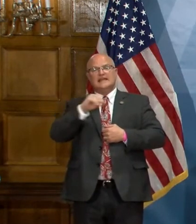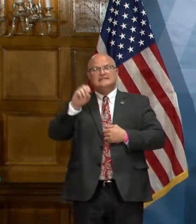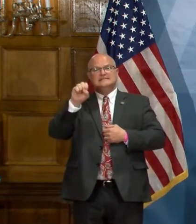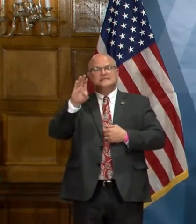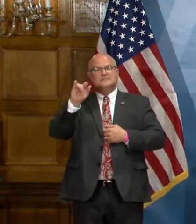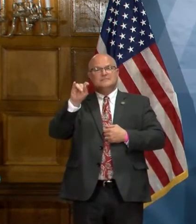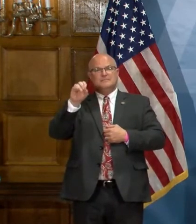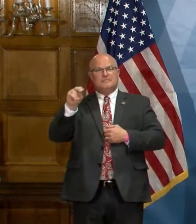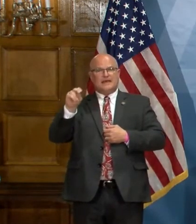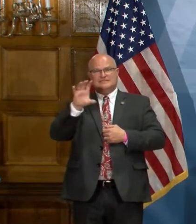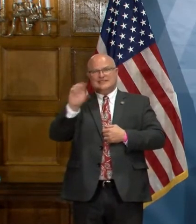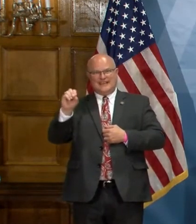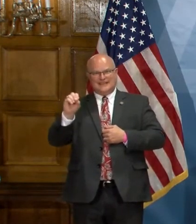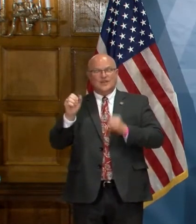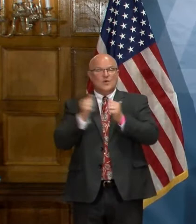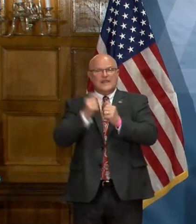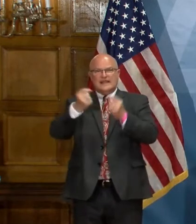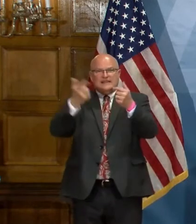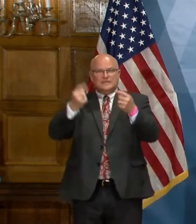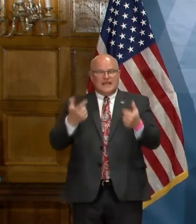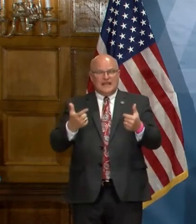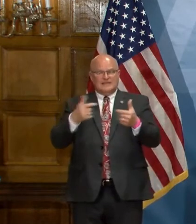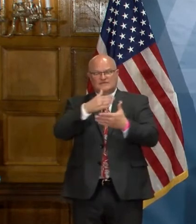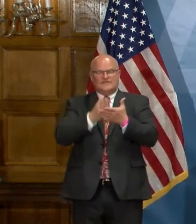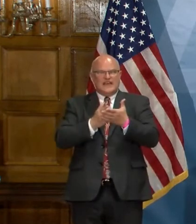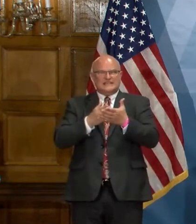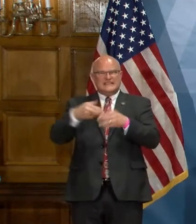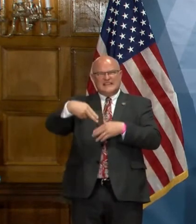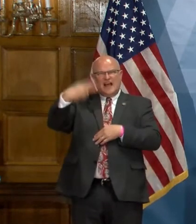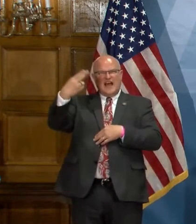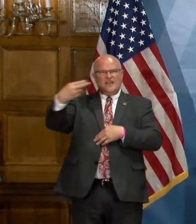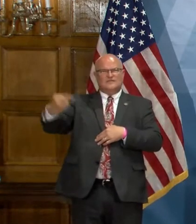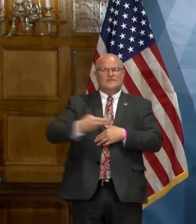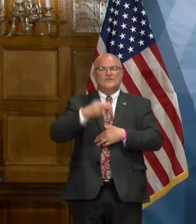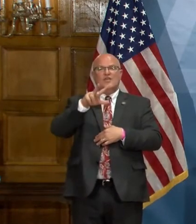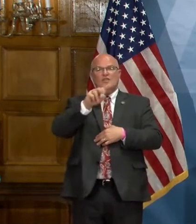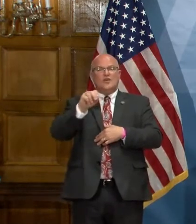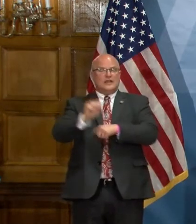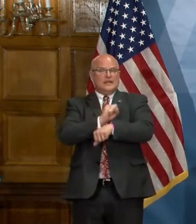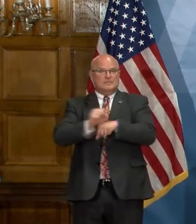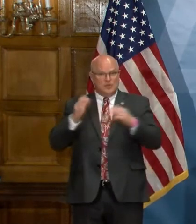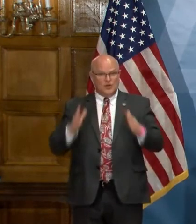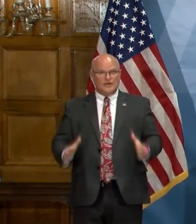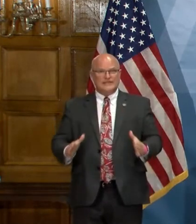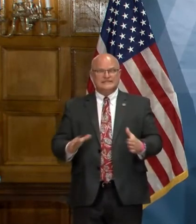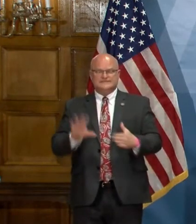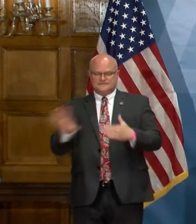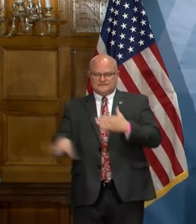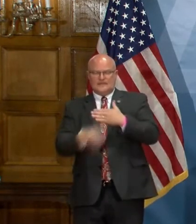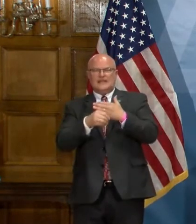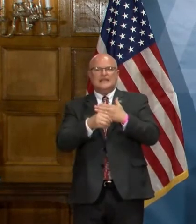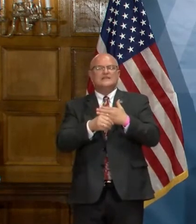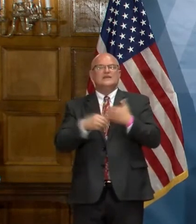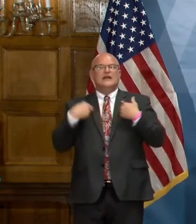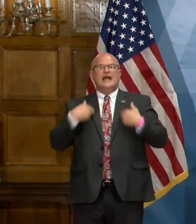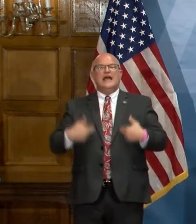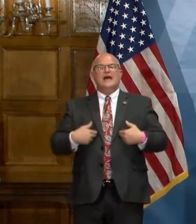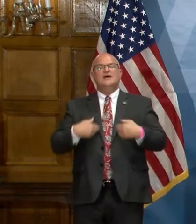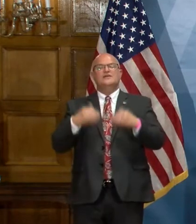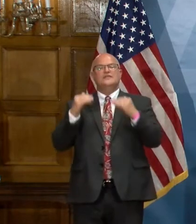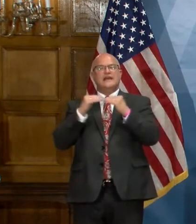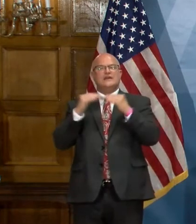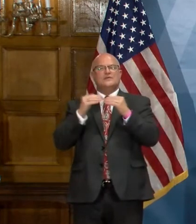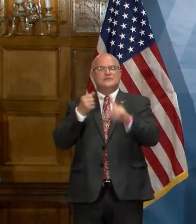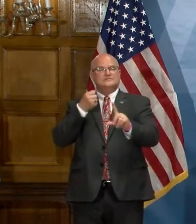counties. With the elimination of phases and the hiring of 30 employees, additional health equity strike teams are